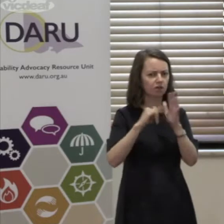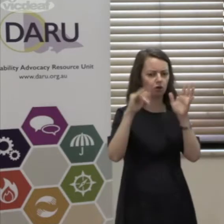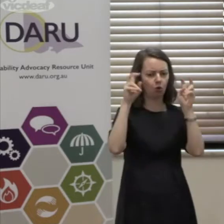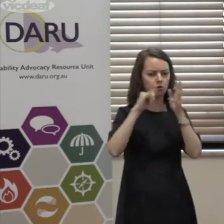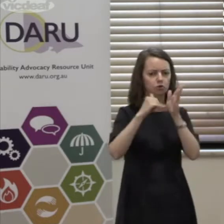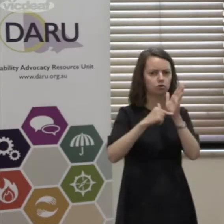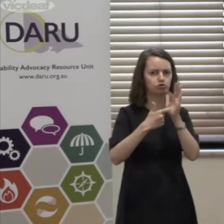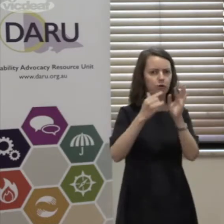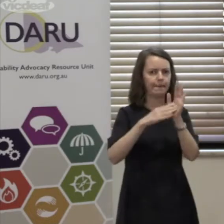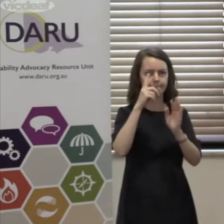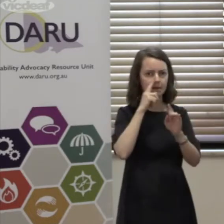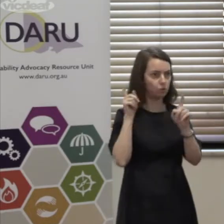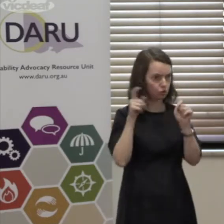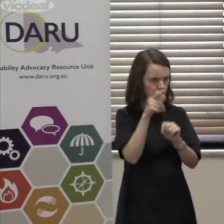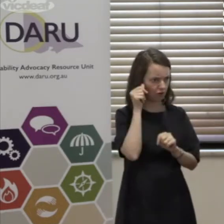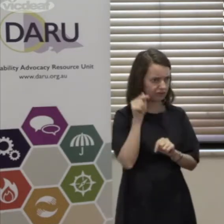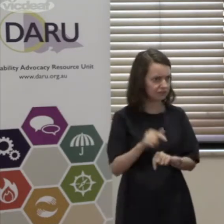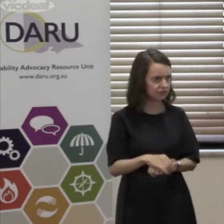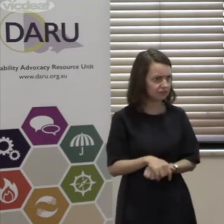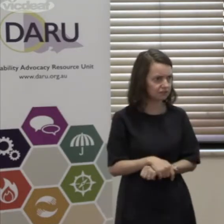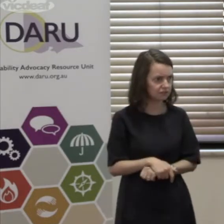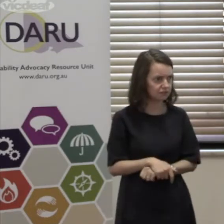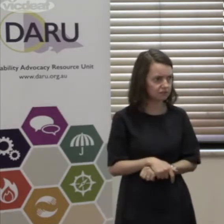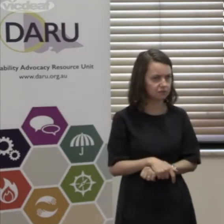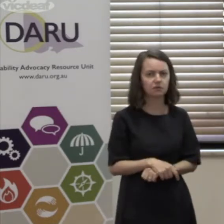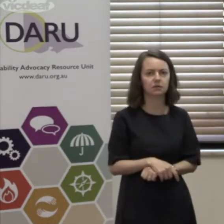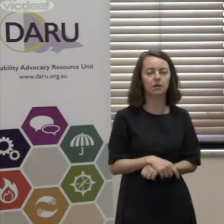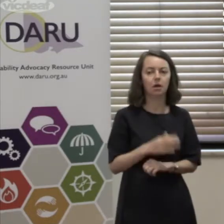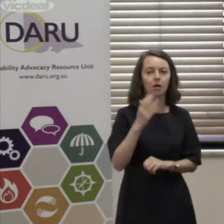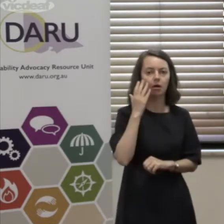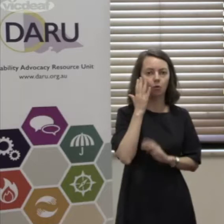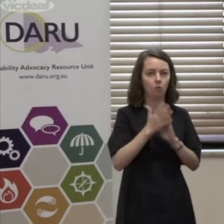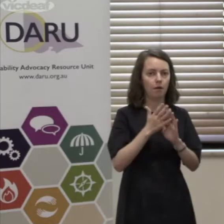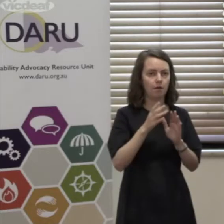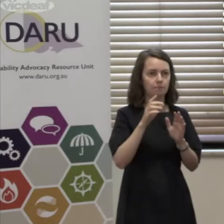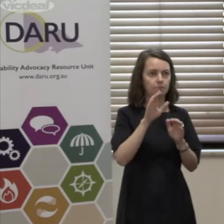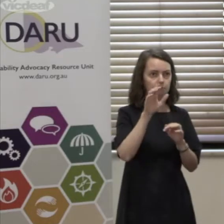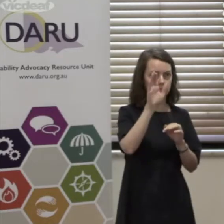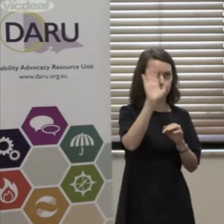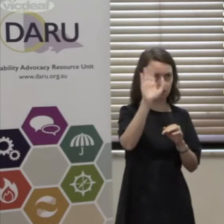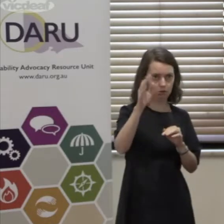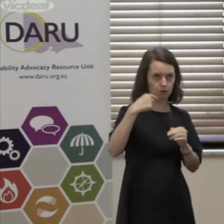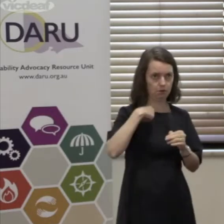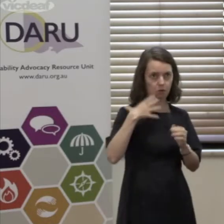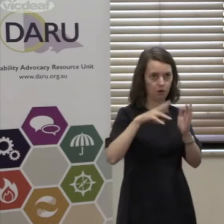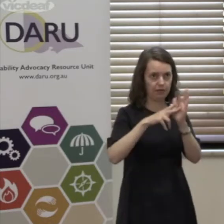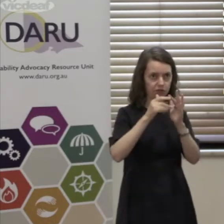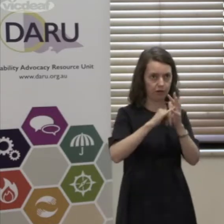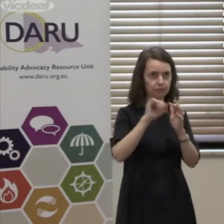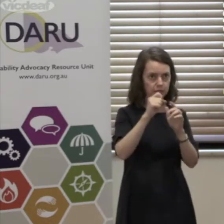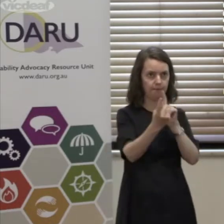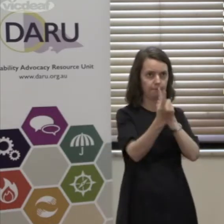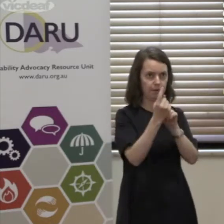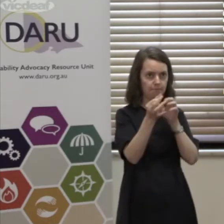as they come into the scheme? So what that means is as you access the scheme and go through the first plan process,